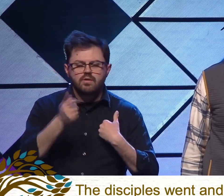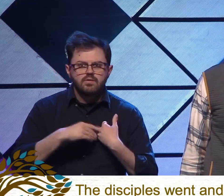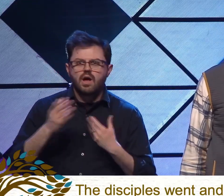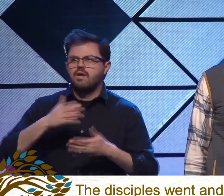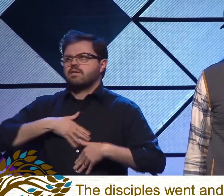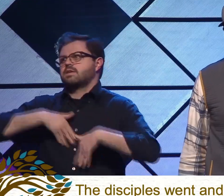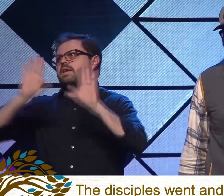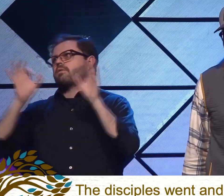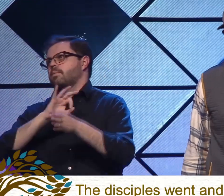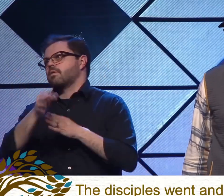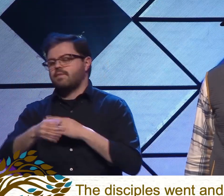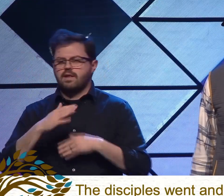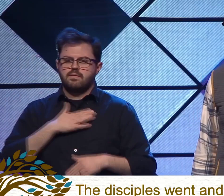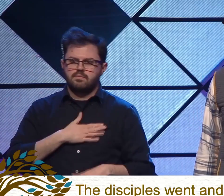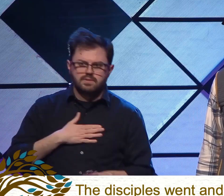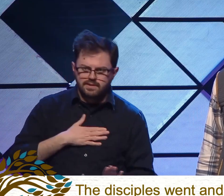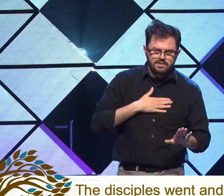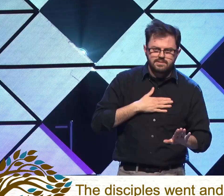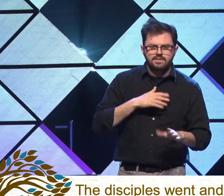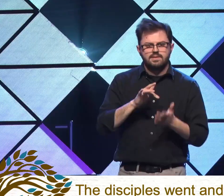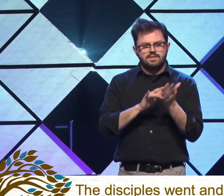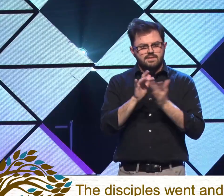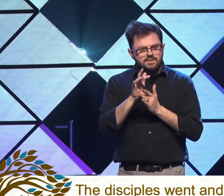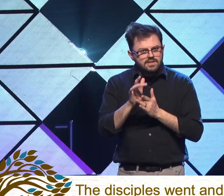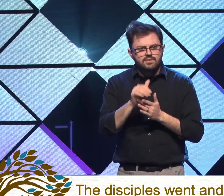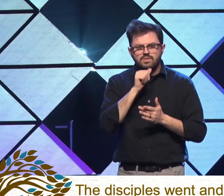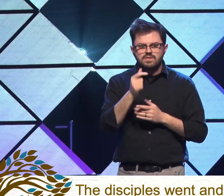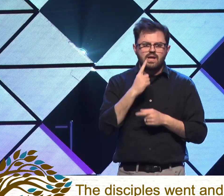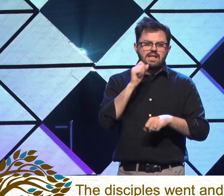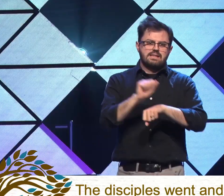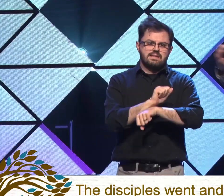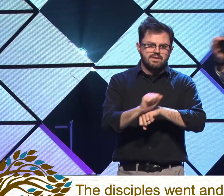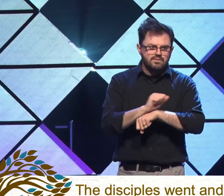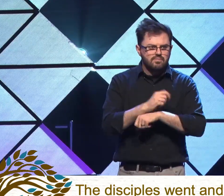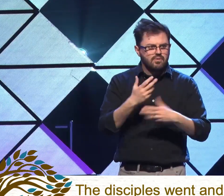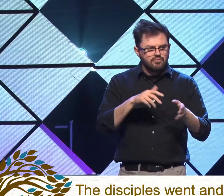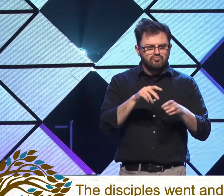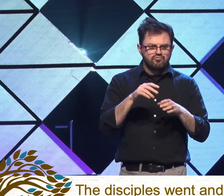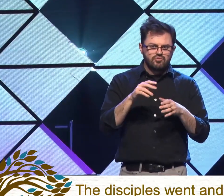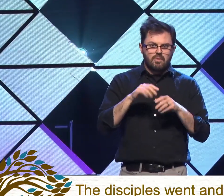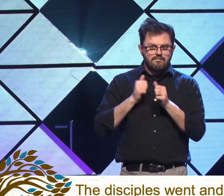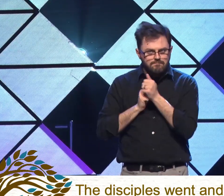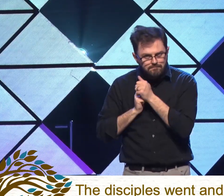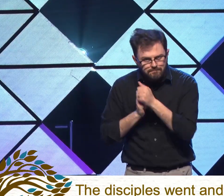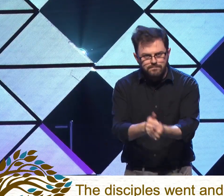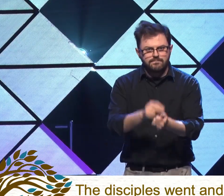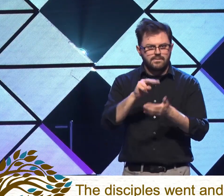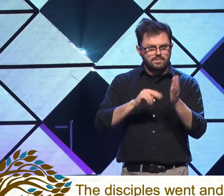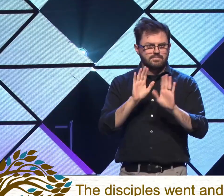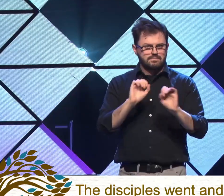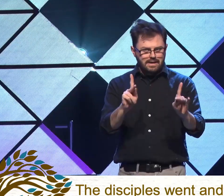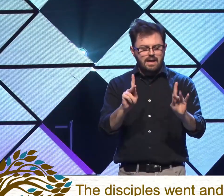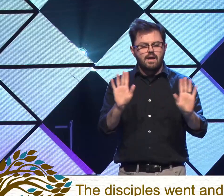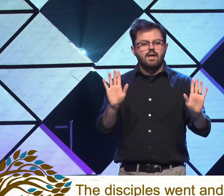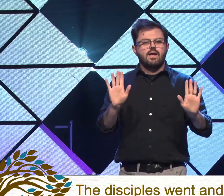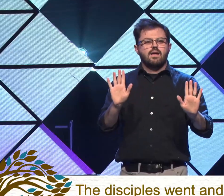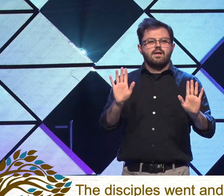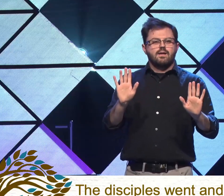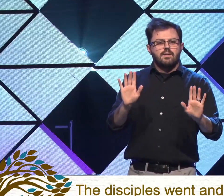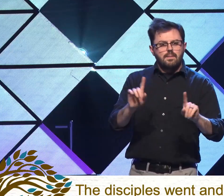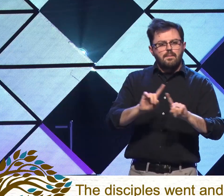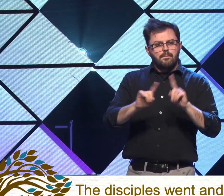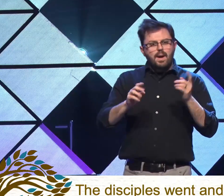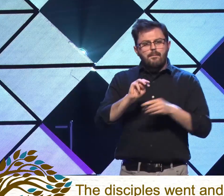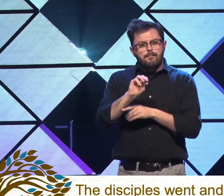from Scripture. We know that, right? I mean, Jesus took great liberty, okay? So, but this is Matthew, right? Trying to make sure that his Jewish